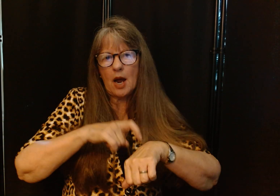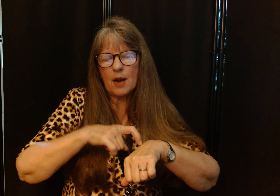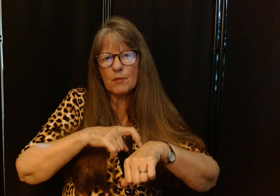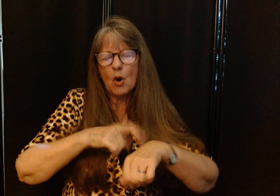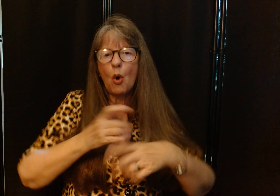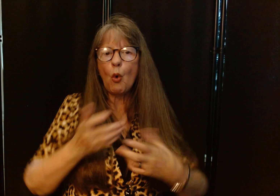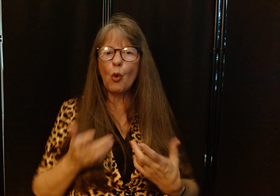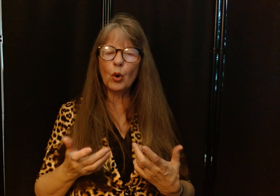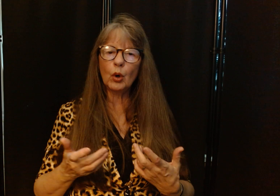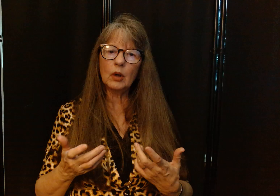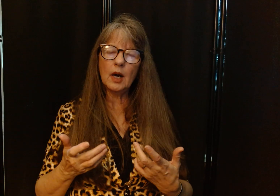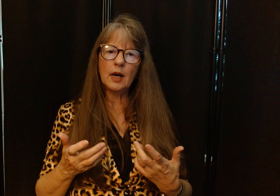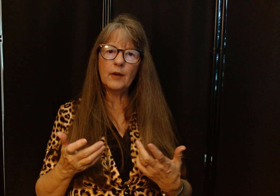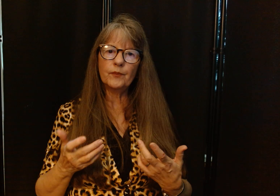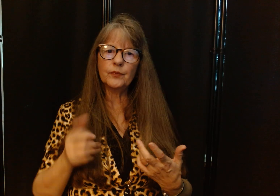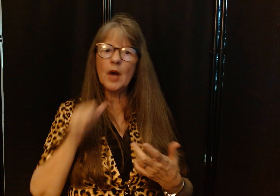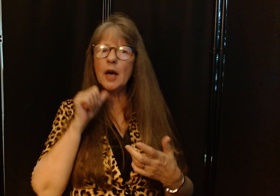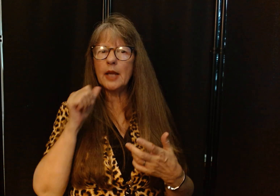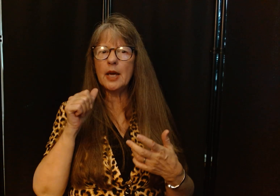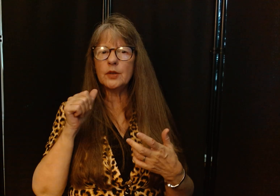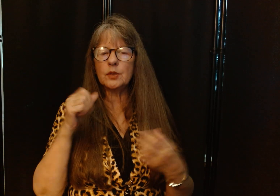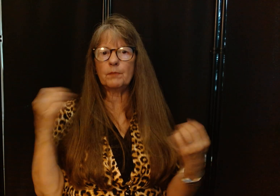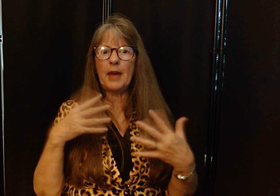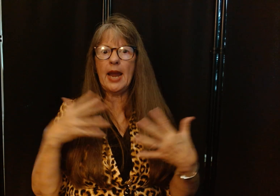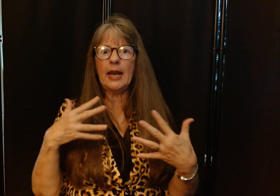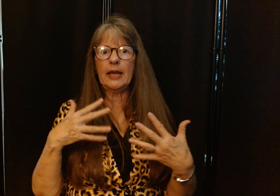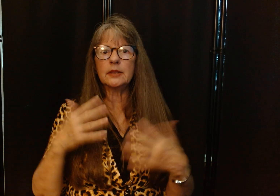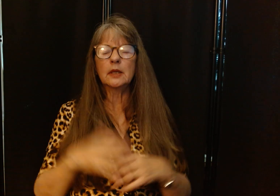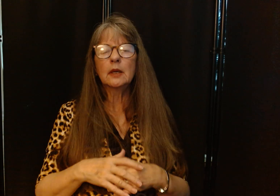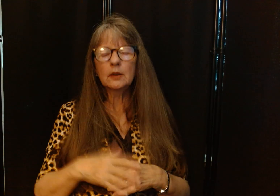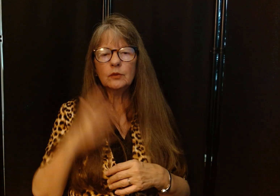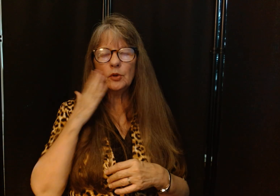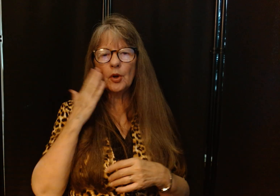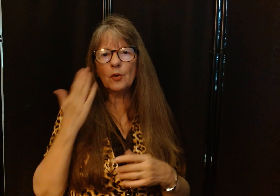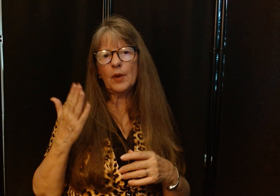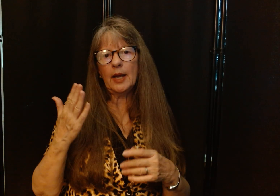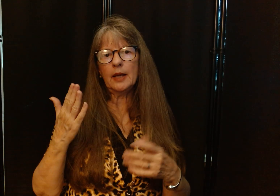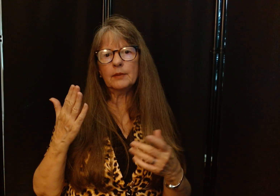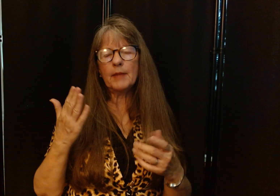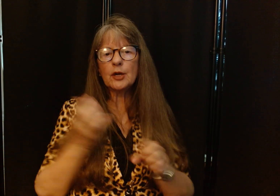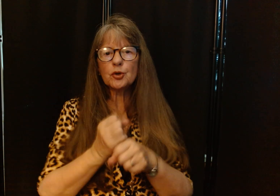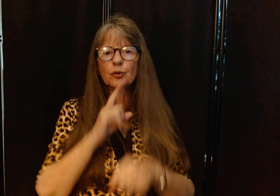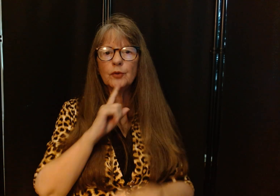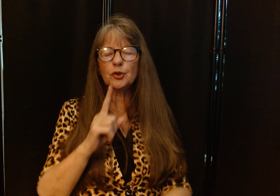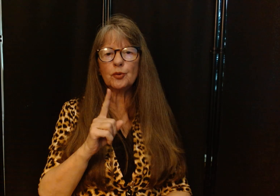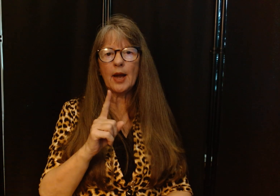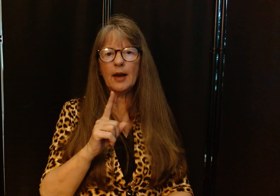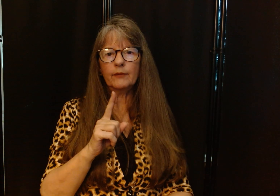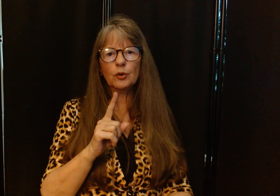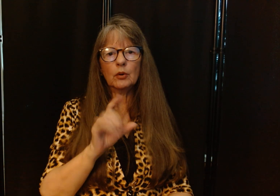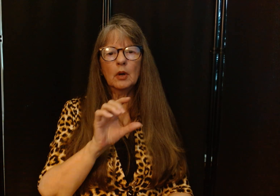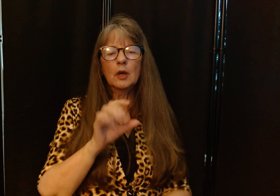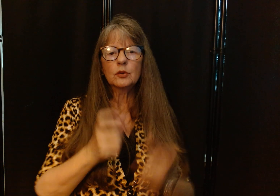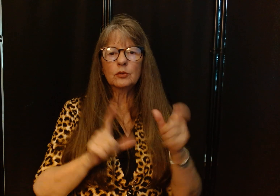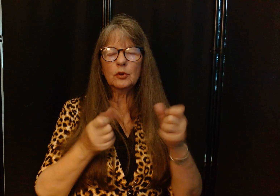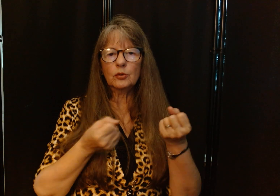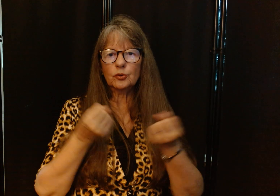time, or not as panicked, you know. And make sure that you have your